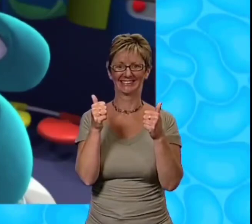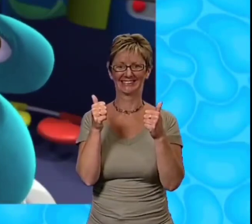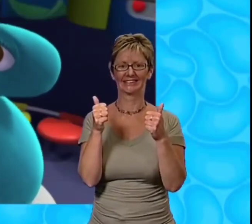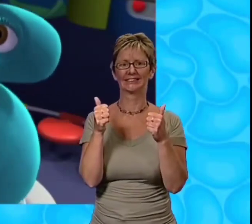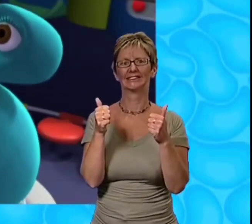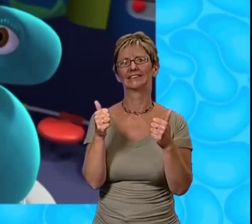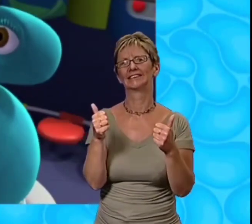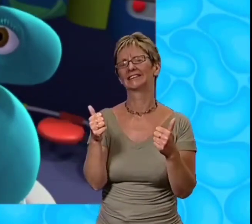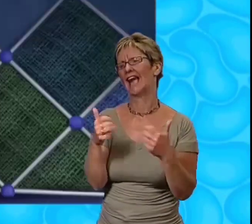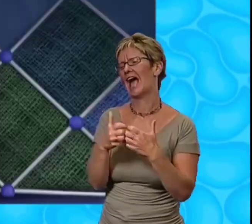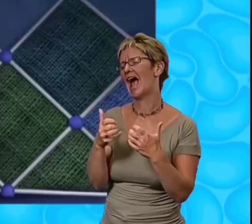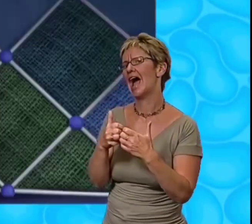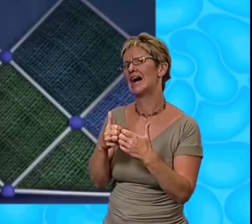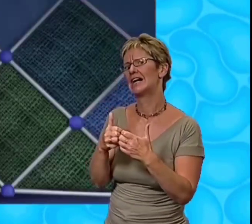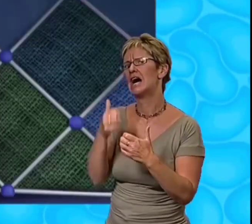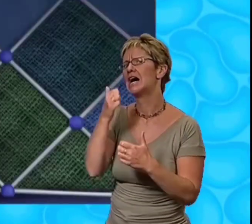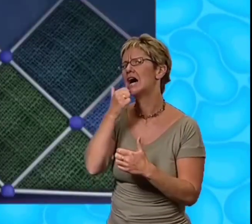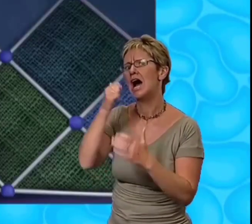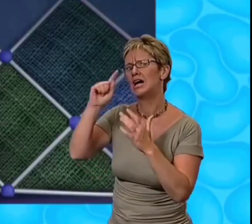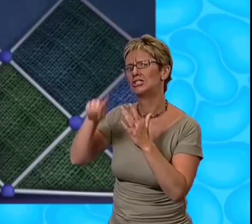Numberjack man write four.